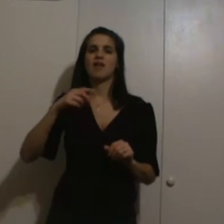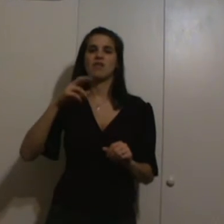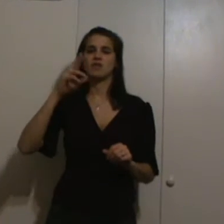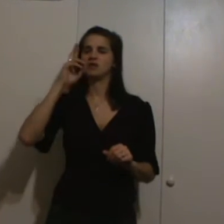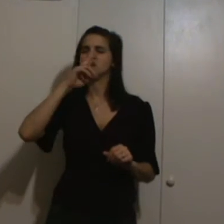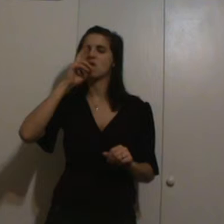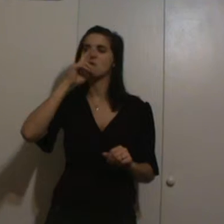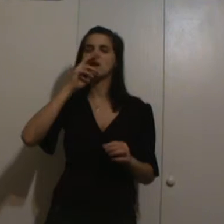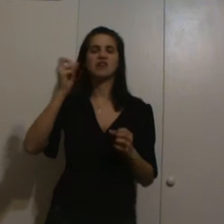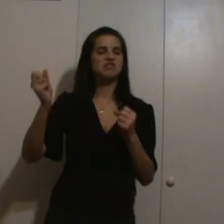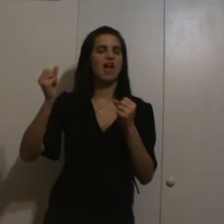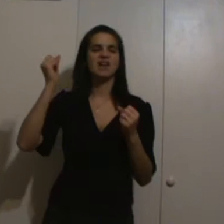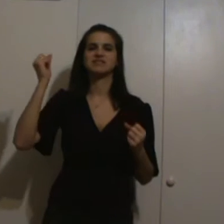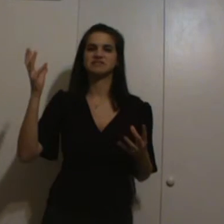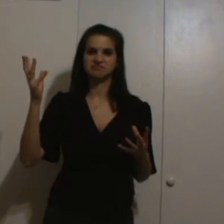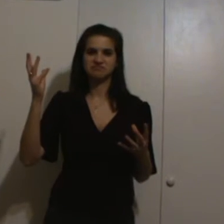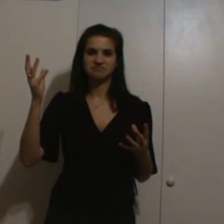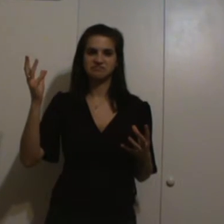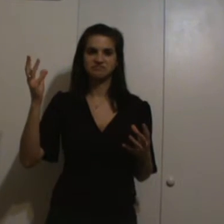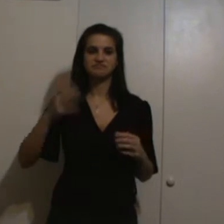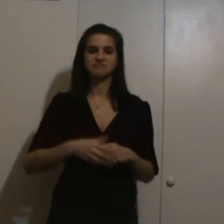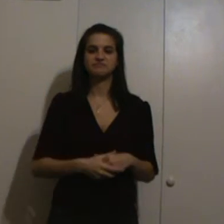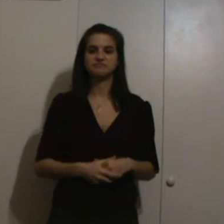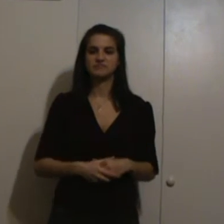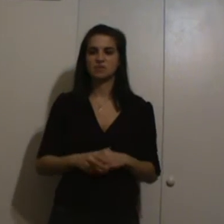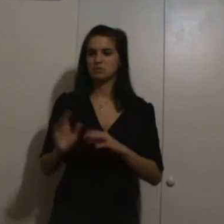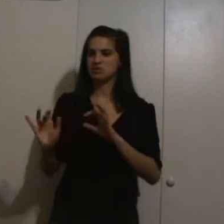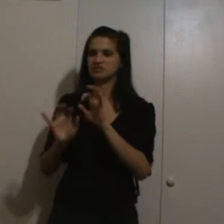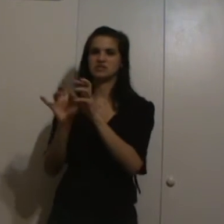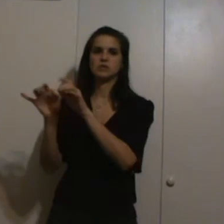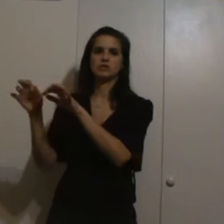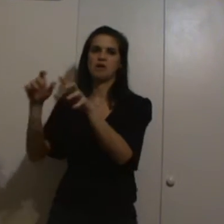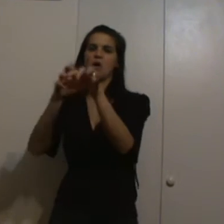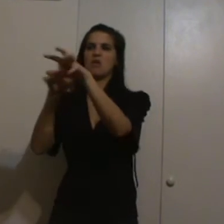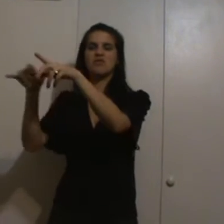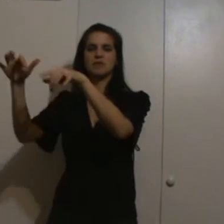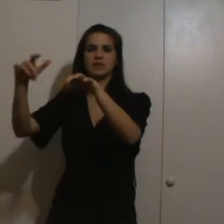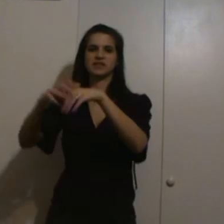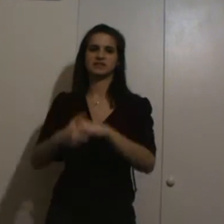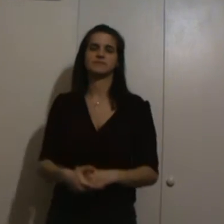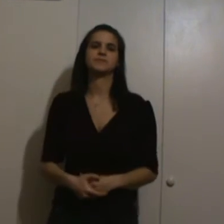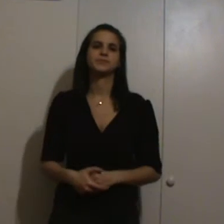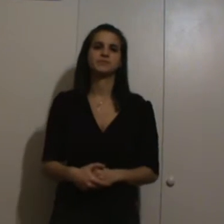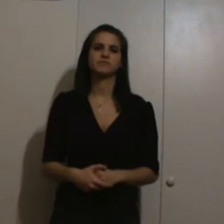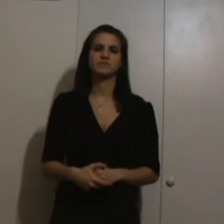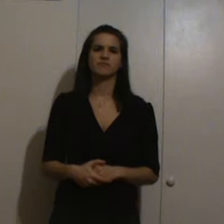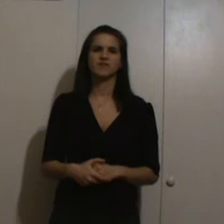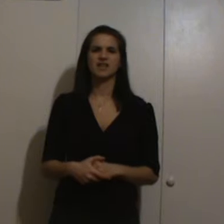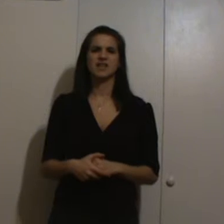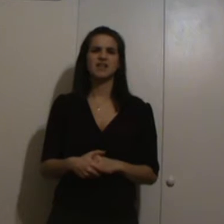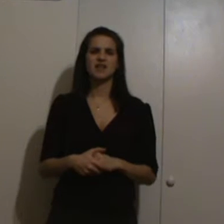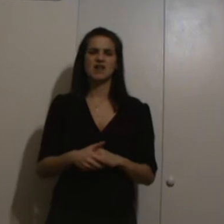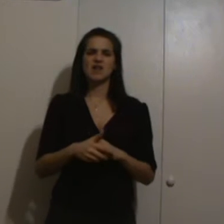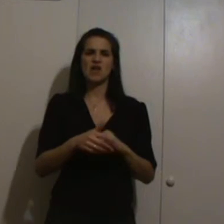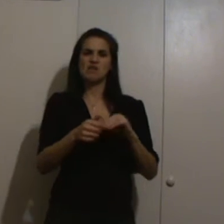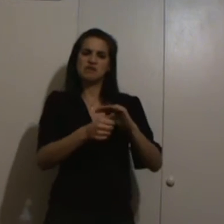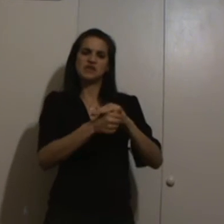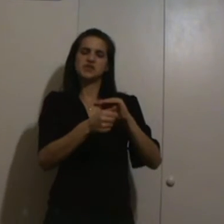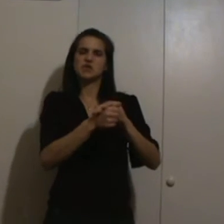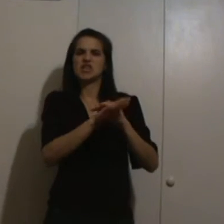race about on it. It was too dark in these storage places to see well, but a man